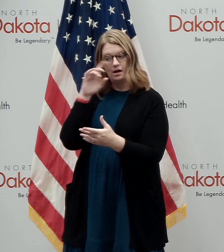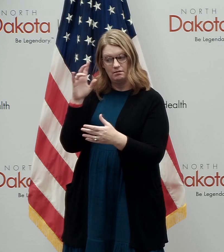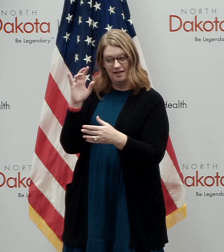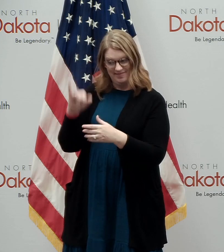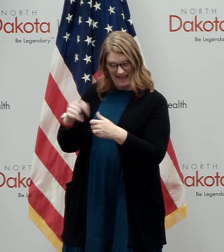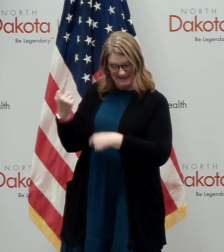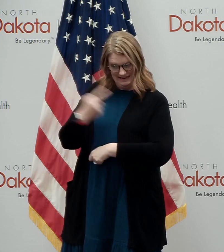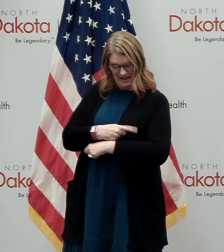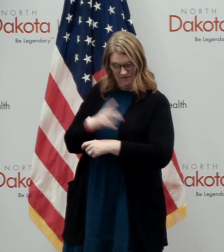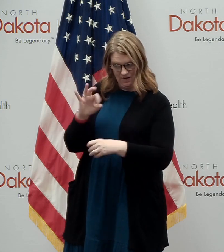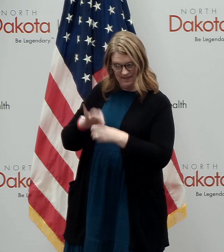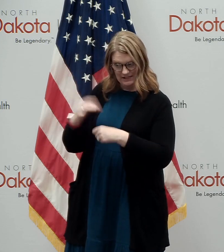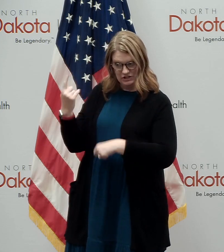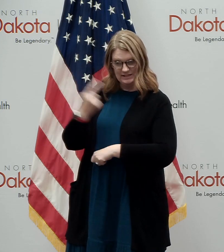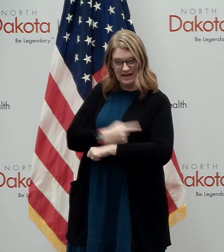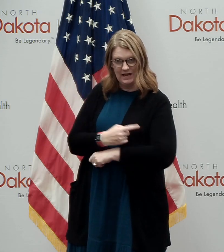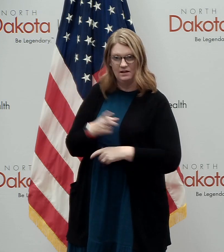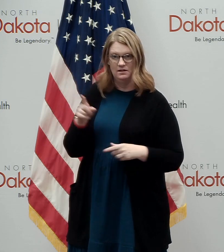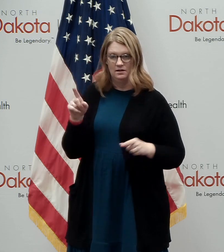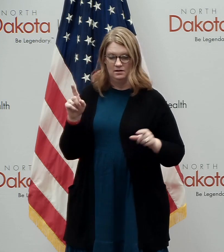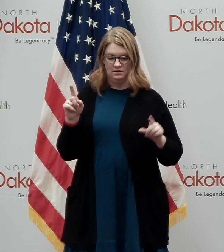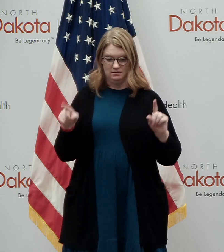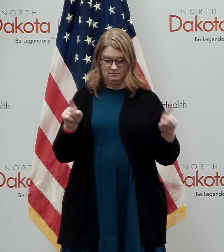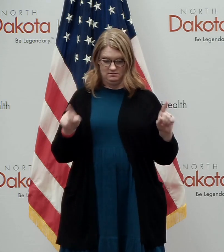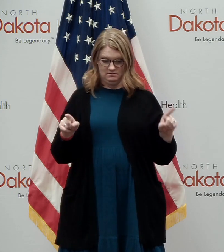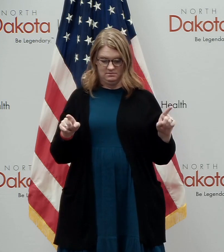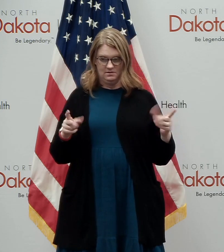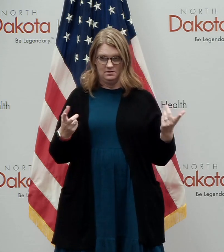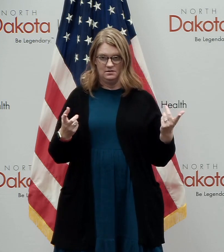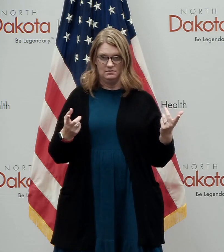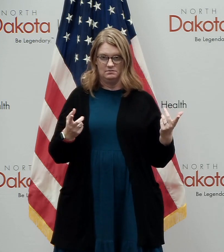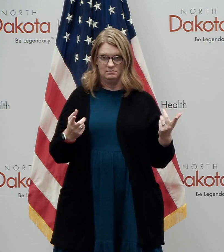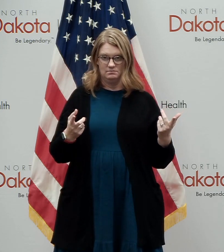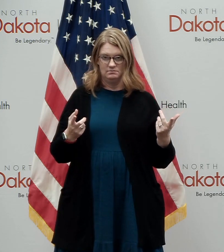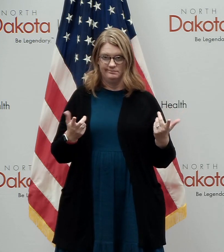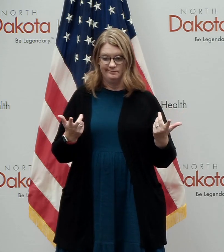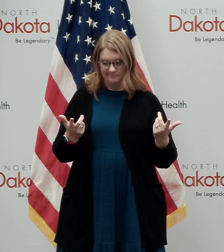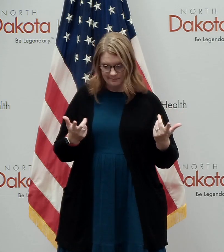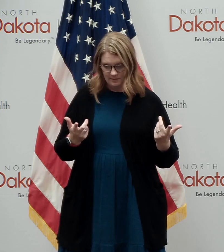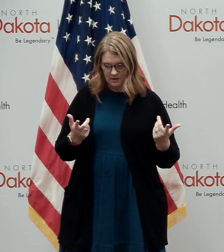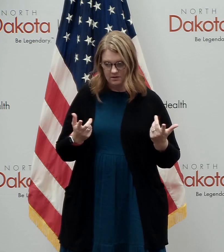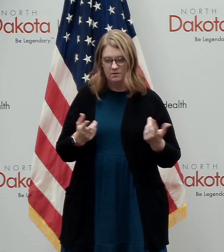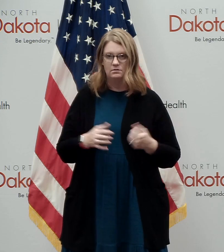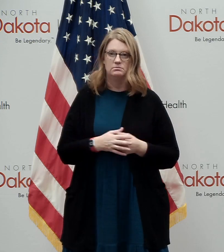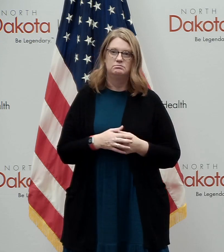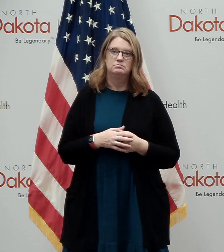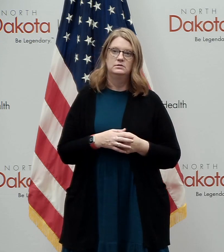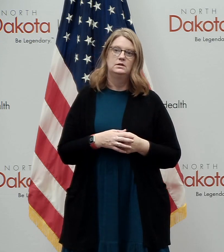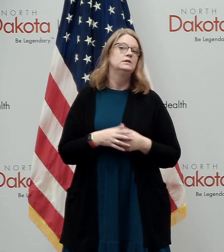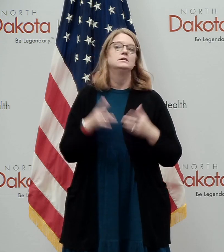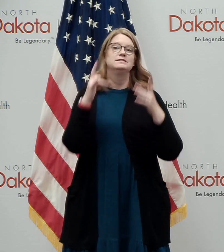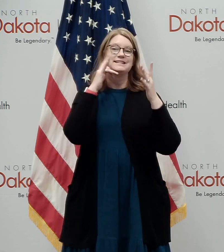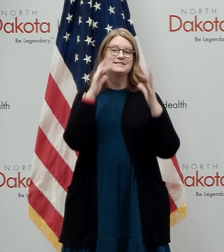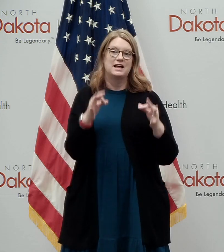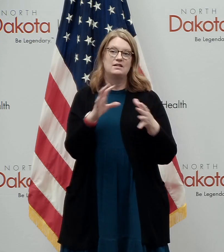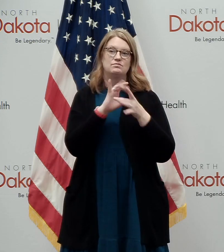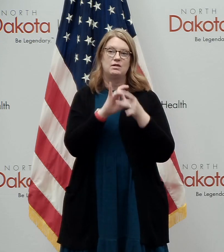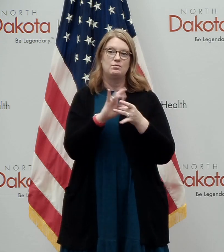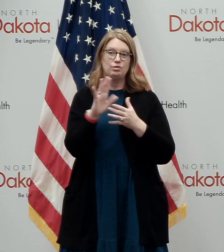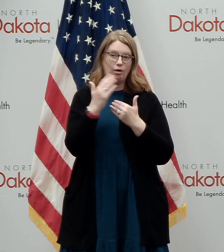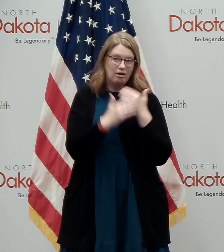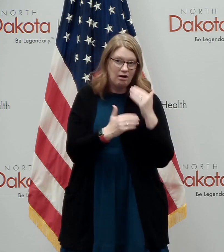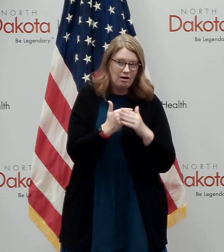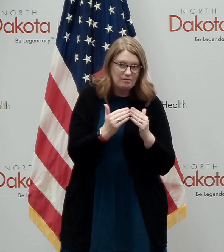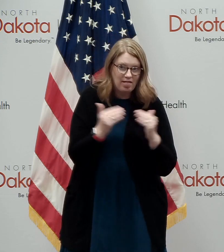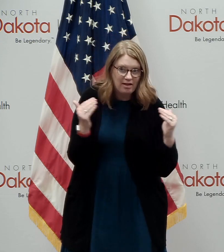day, that again, your decision as to where your comfort level might be in terms of which you